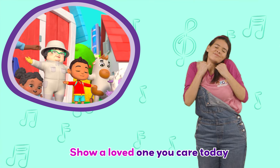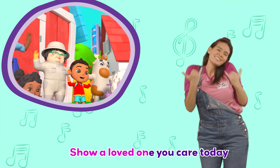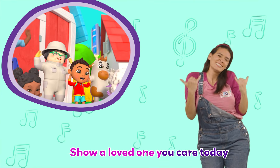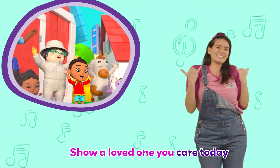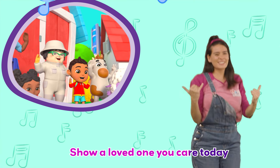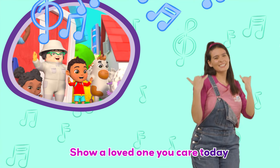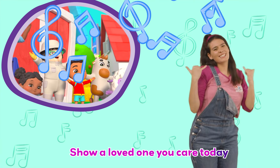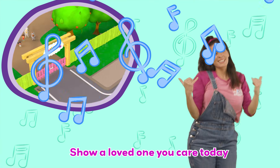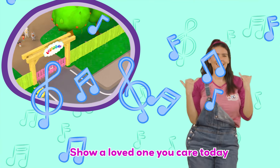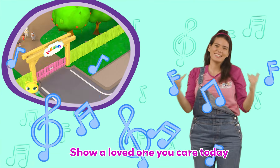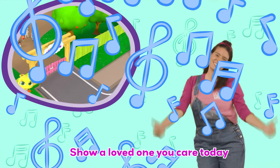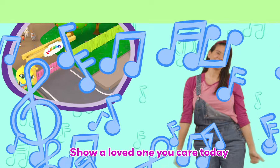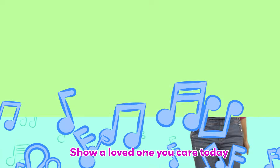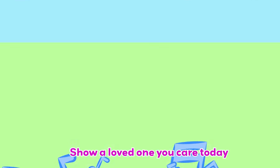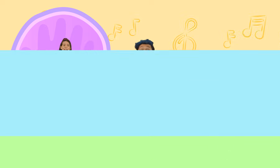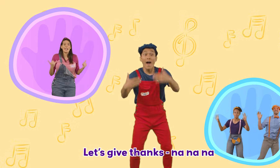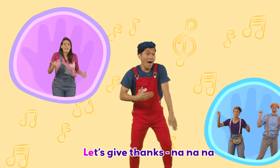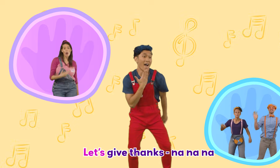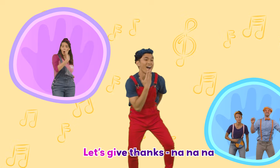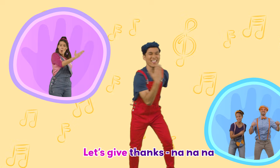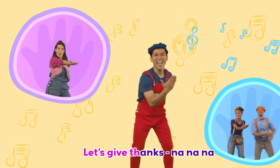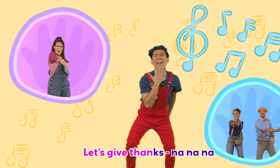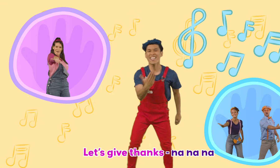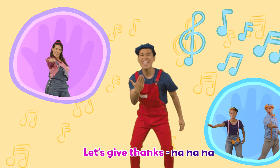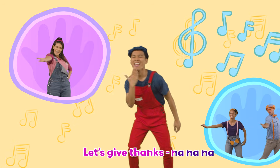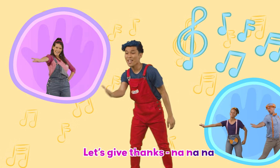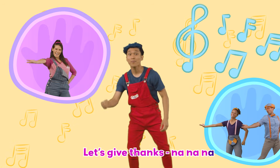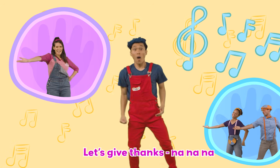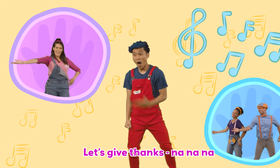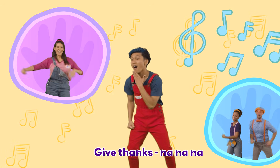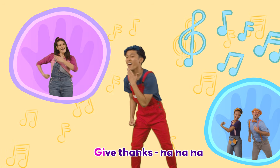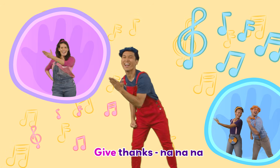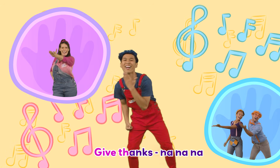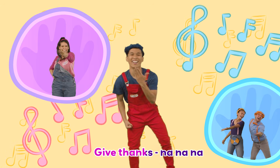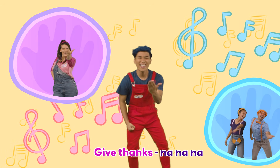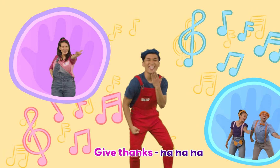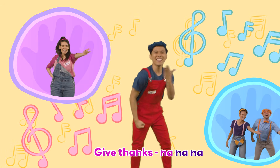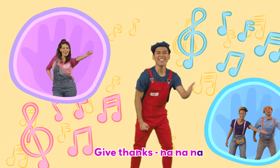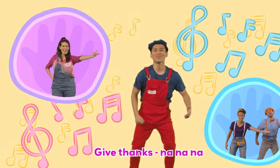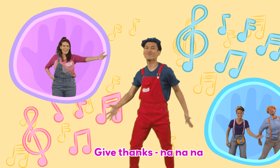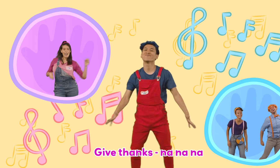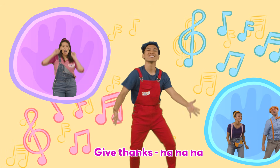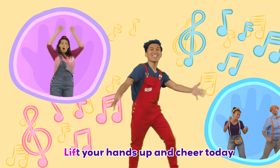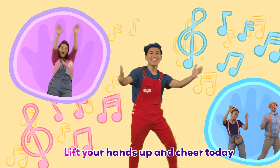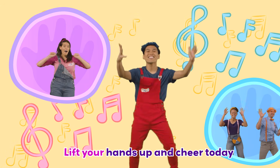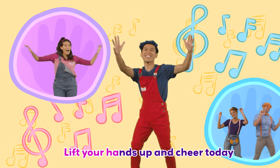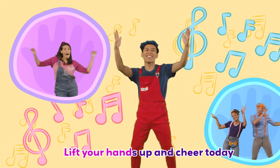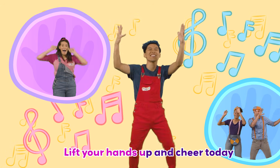you care today. Let's give thanks, na na na. Give thanks, na na na. Lift your hands up and